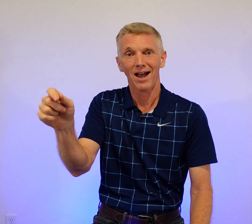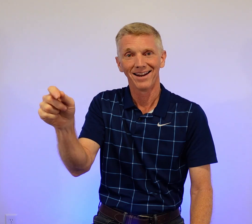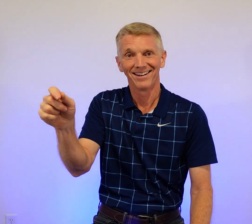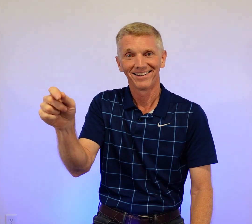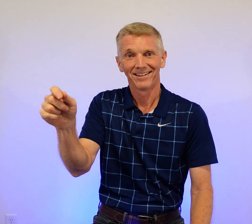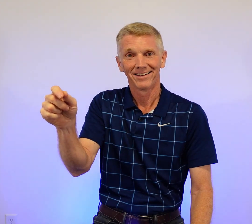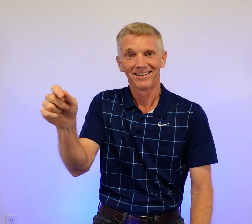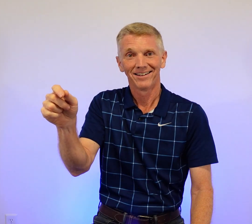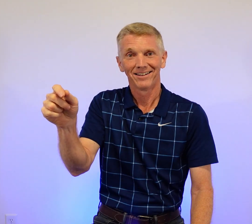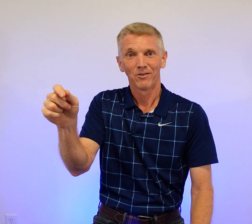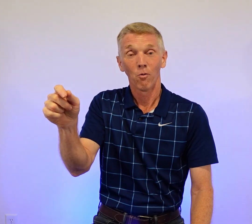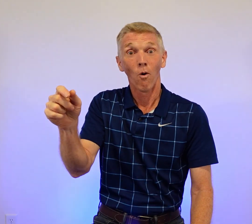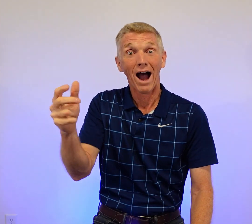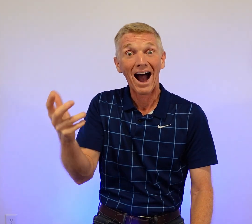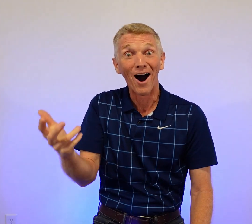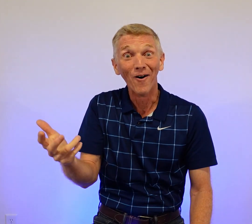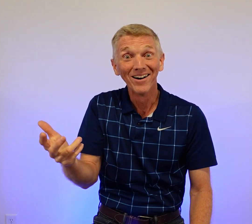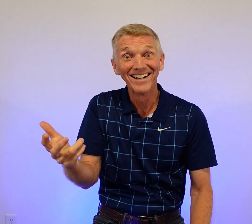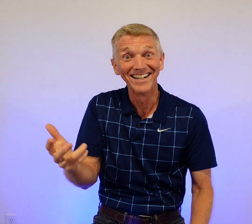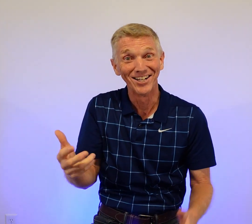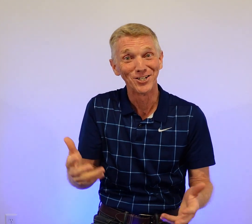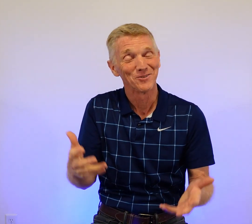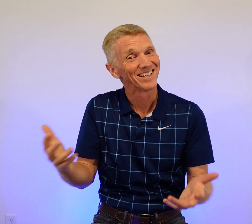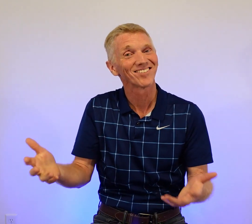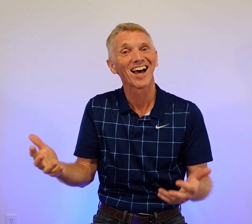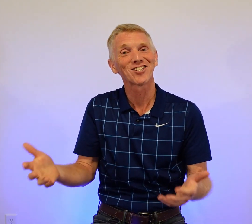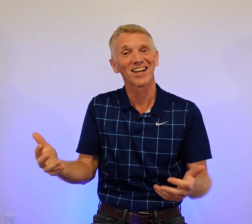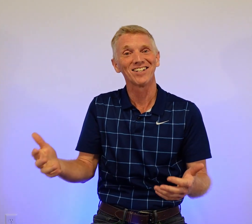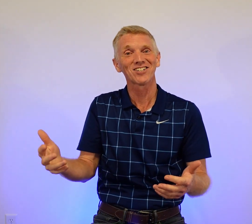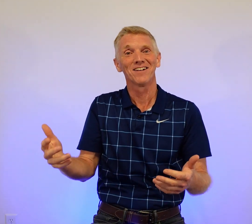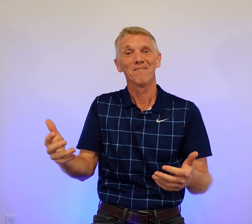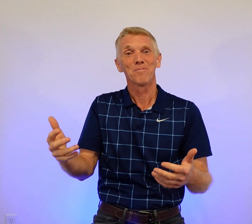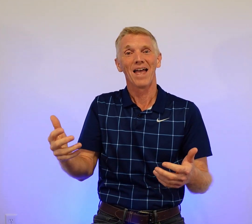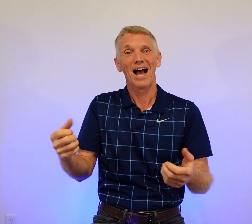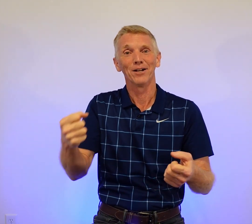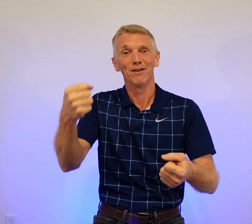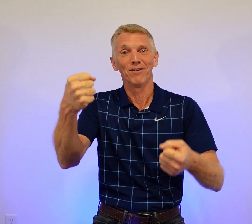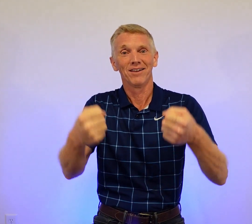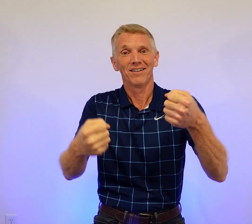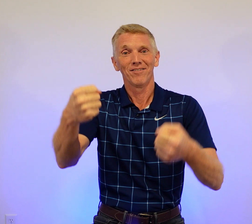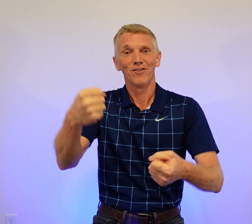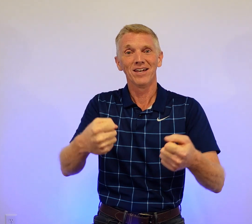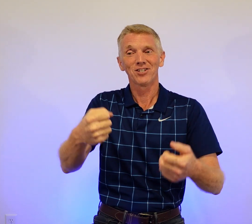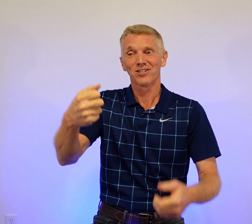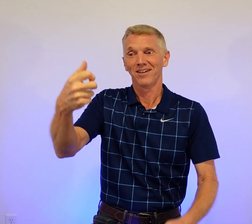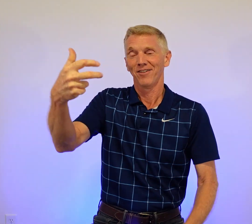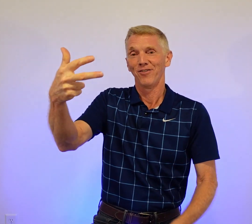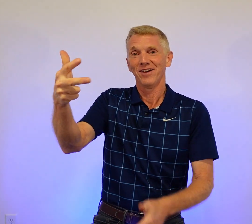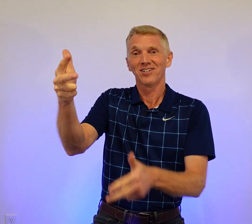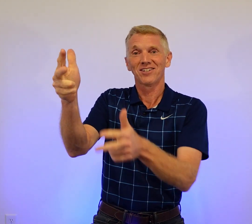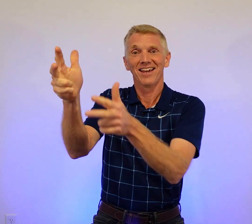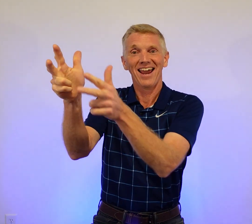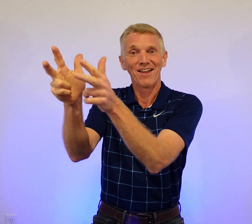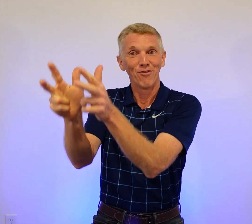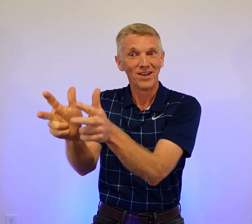side. Wow. Did you get that sentence out of this, this, and